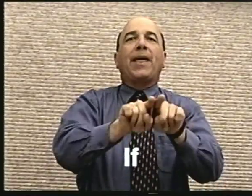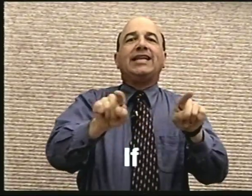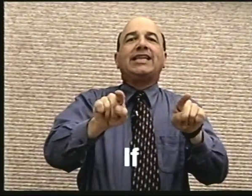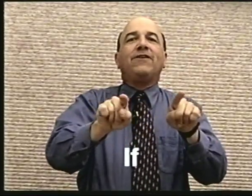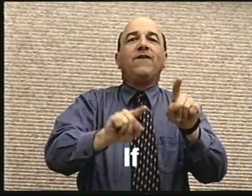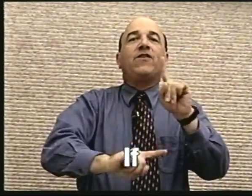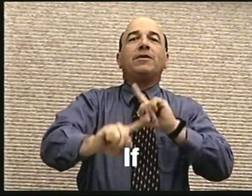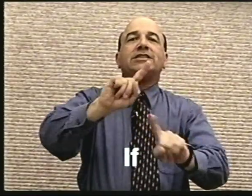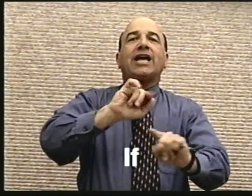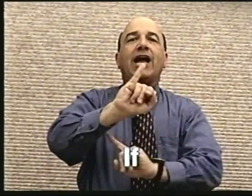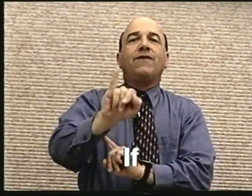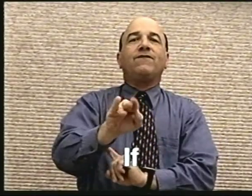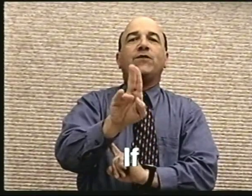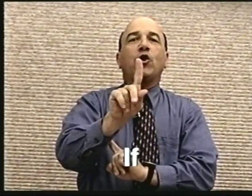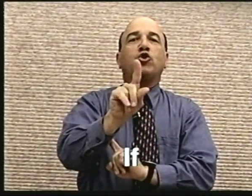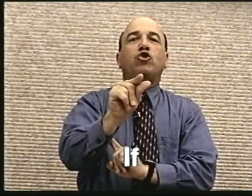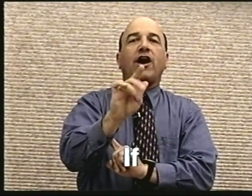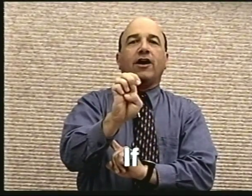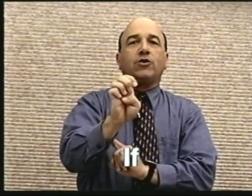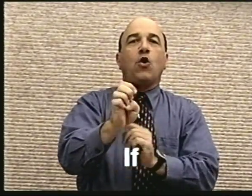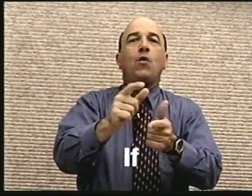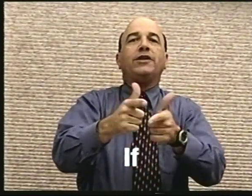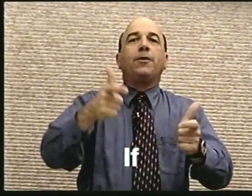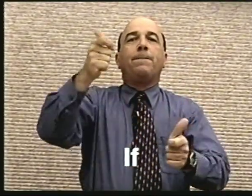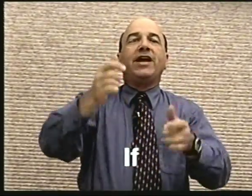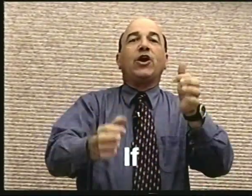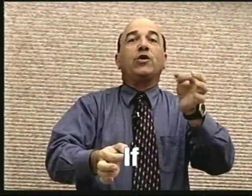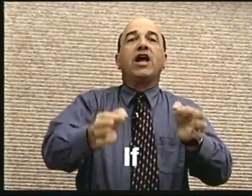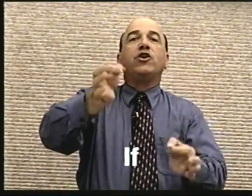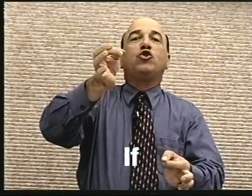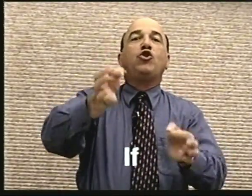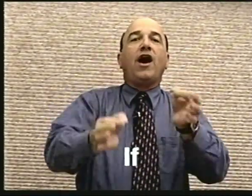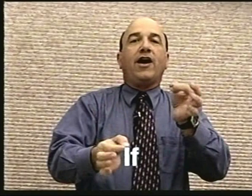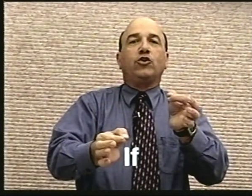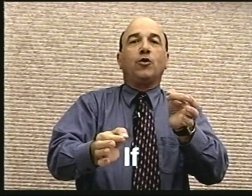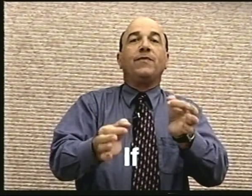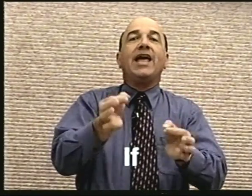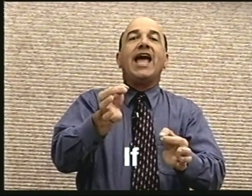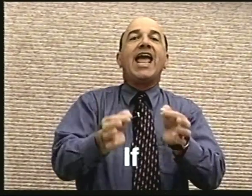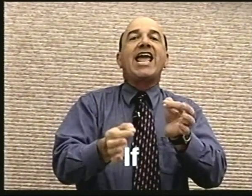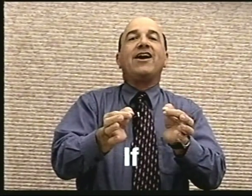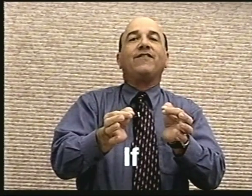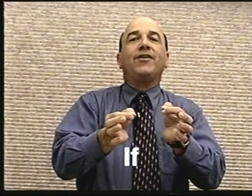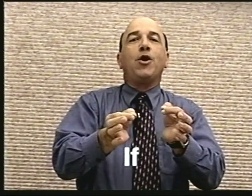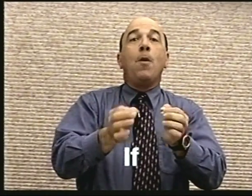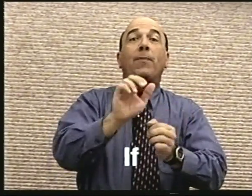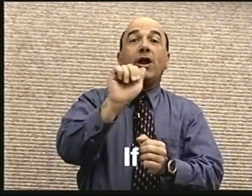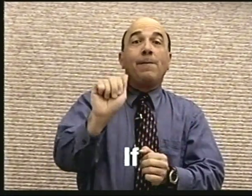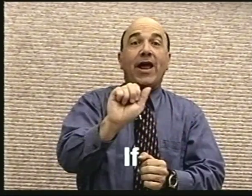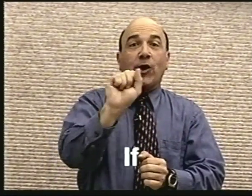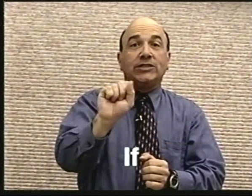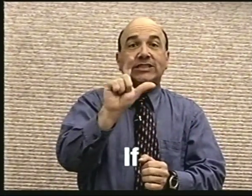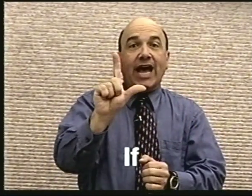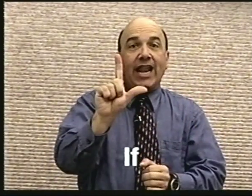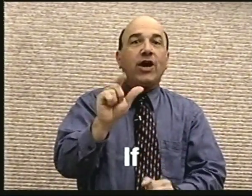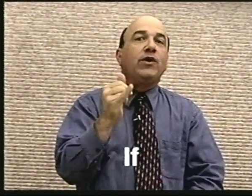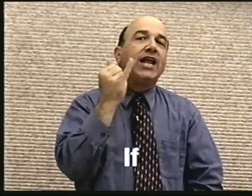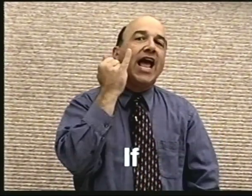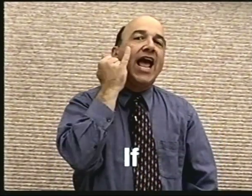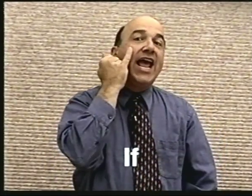but different from a sign for judge, which is bigger, judge, if. But in American Sign Language,